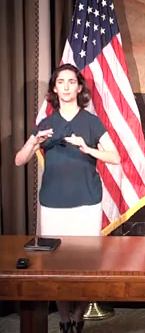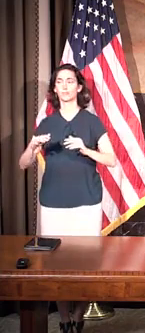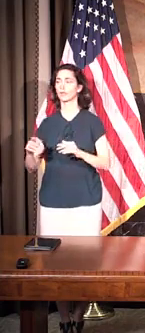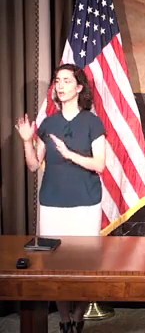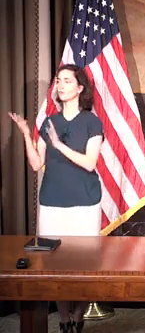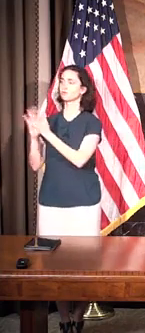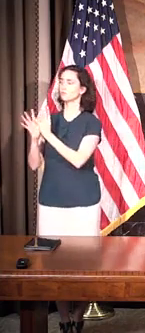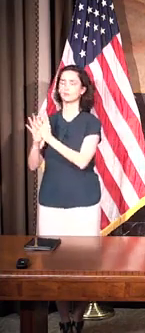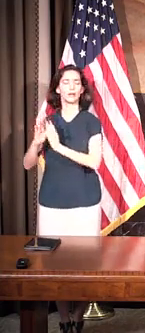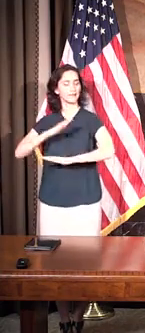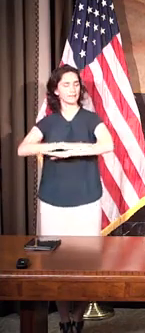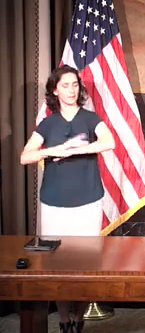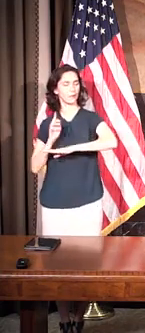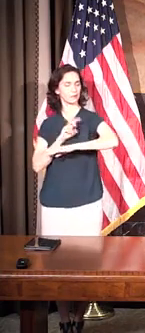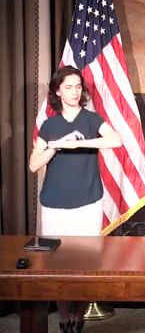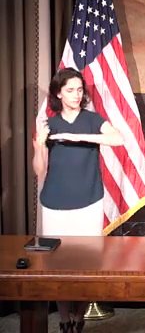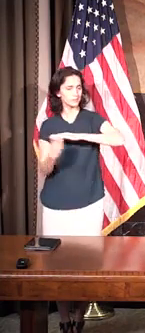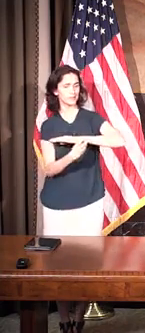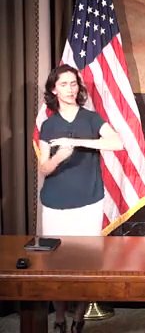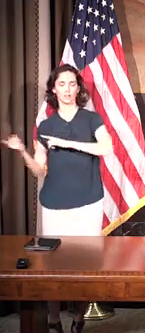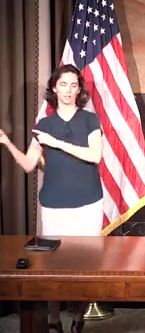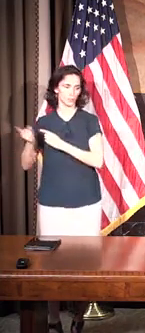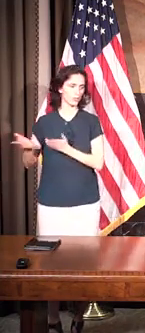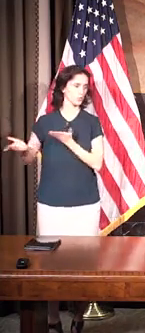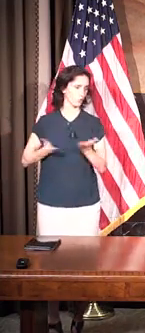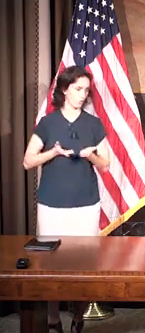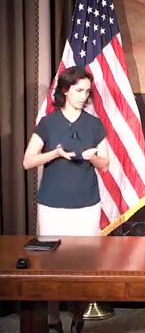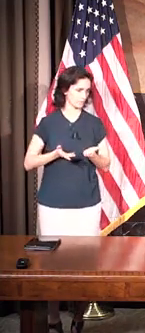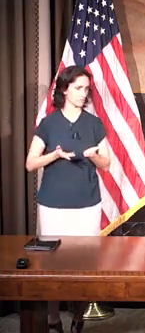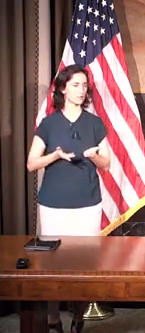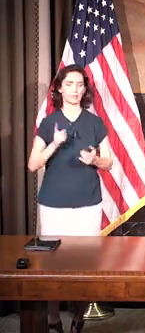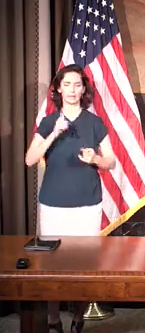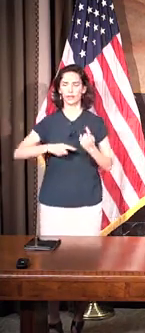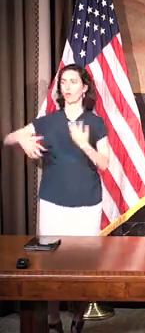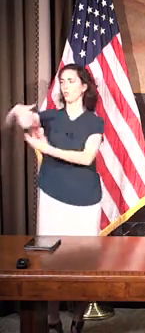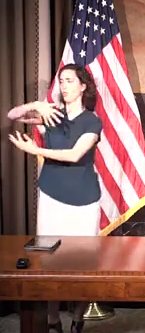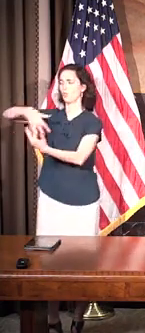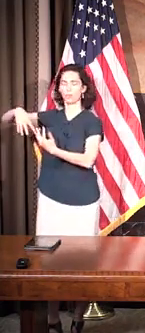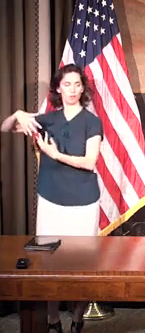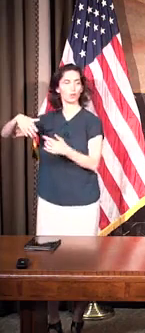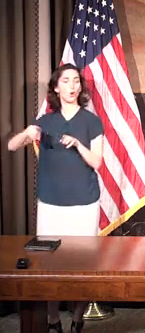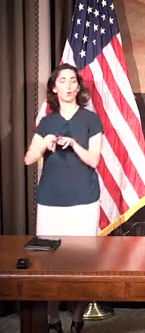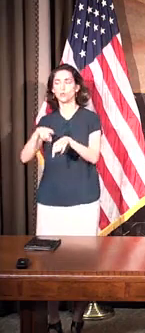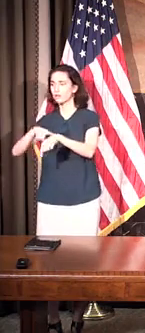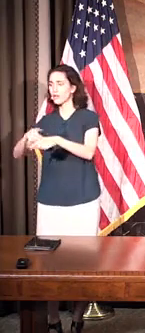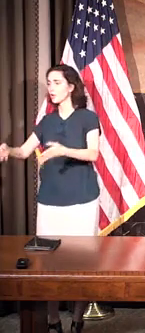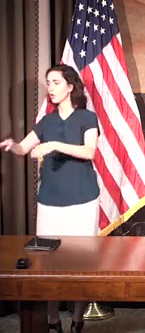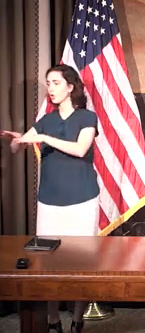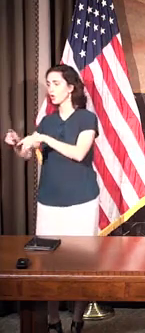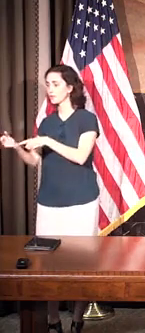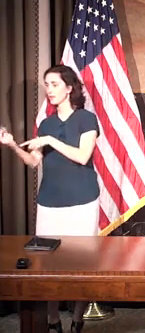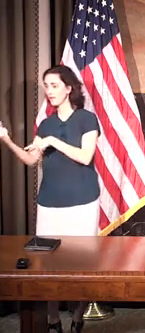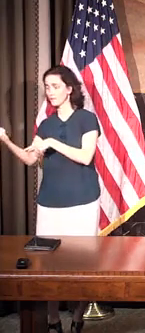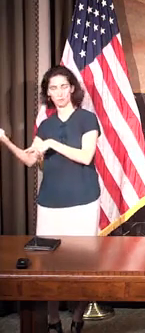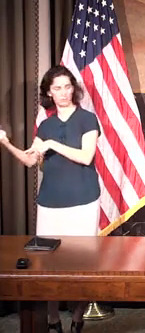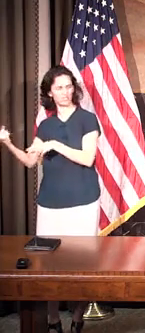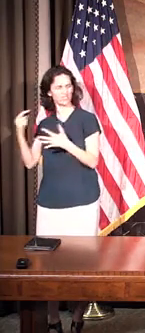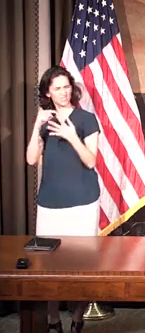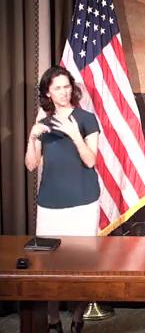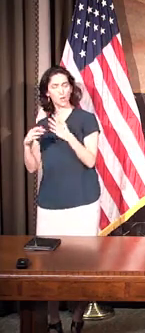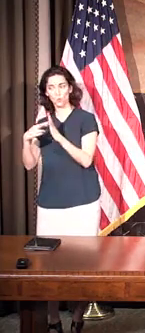patrons being served, only if they're sitting at tables, I should say, and the closing hours of 11 o'clock and so